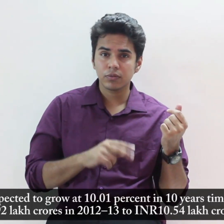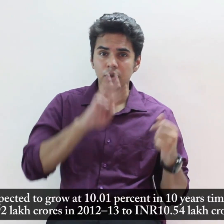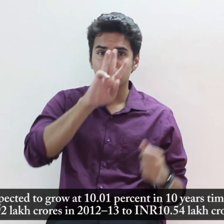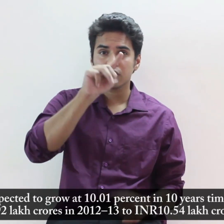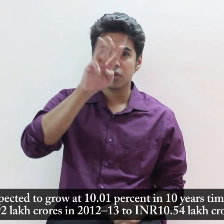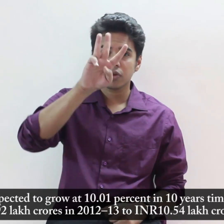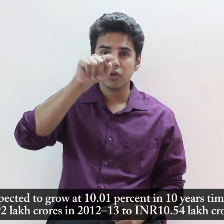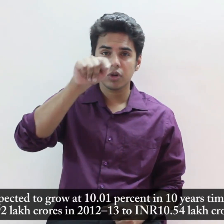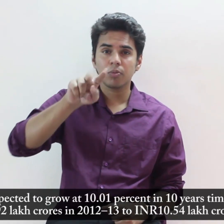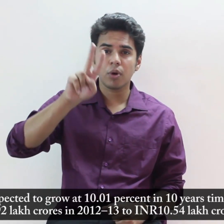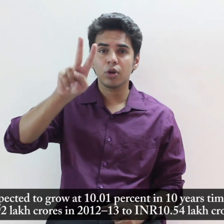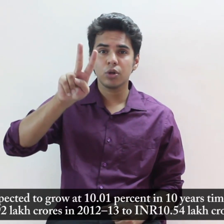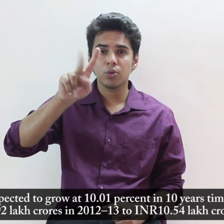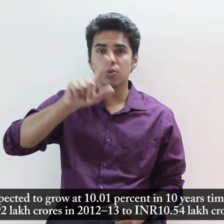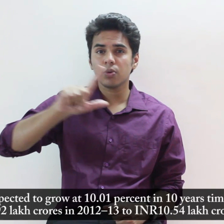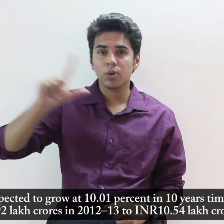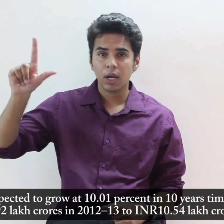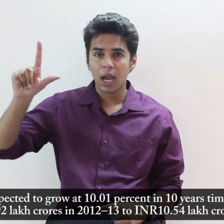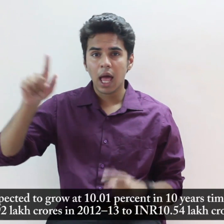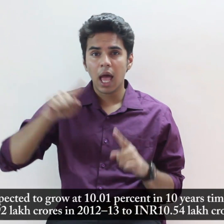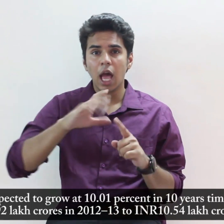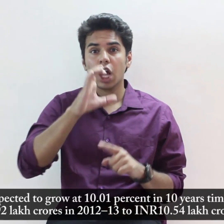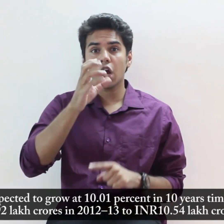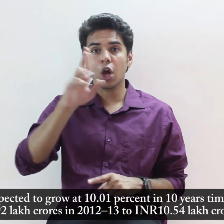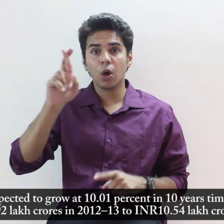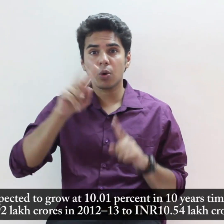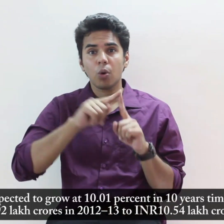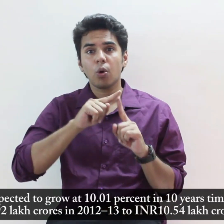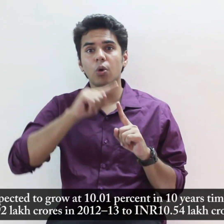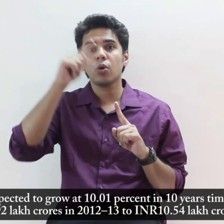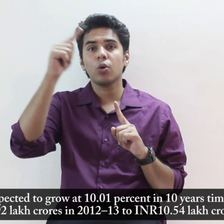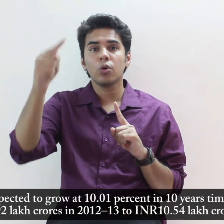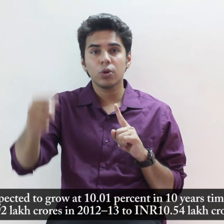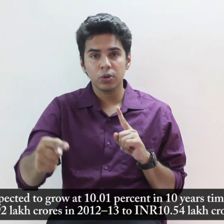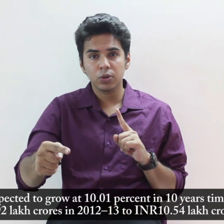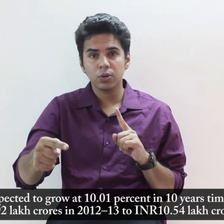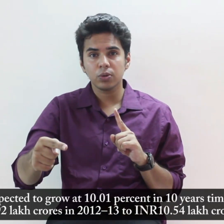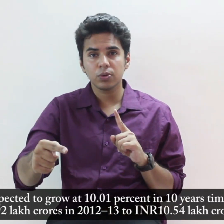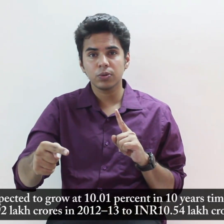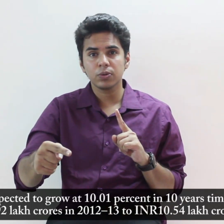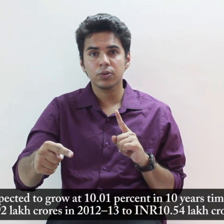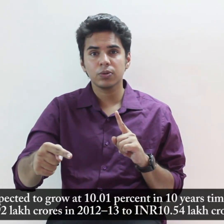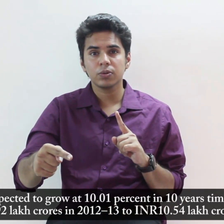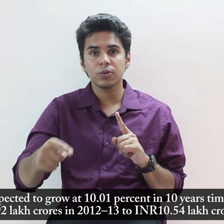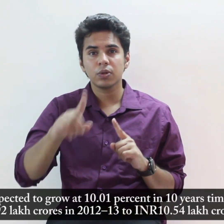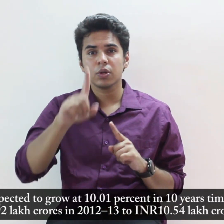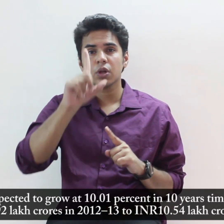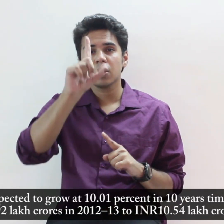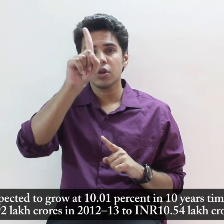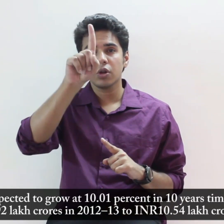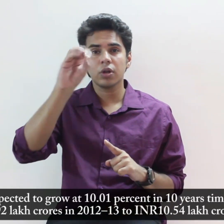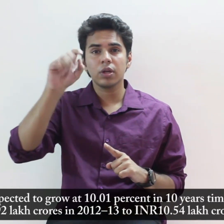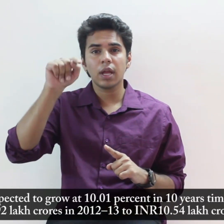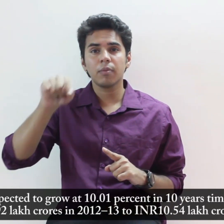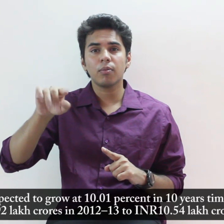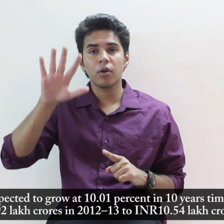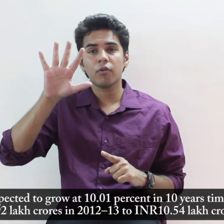in 2012-13 to INR 10.54 lakh crores in